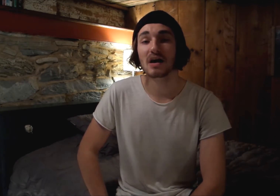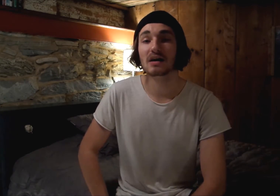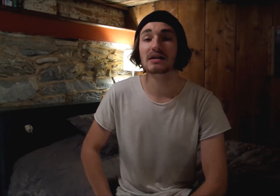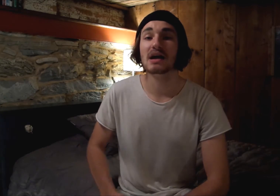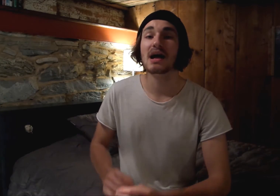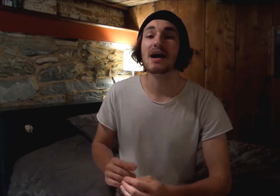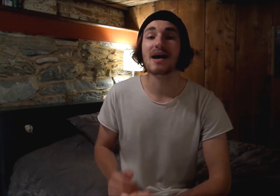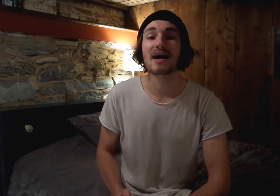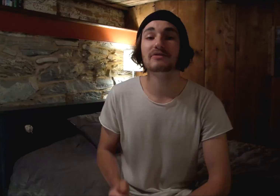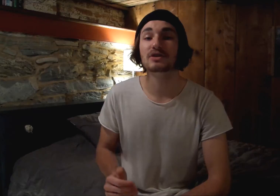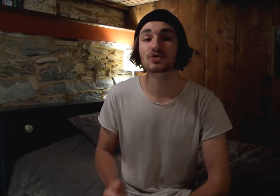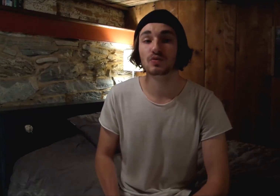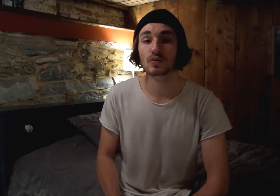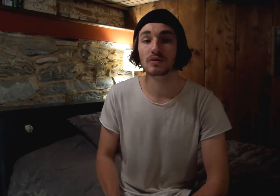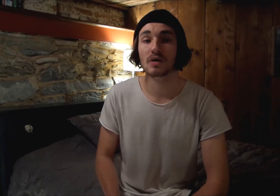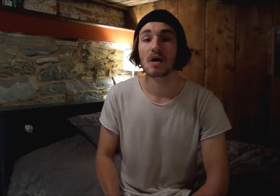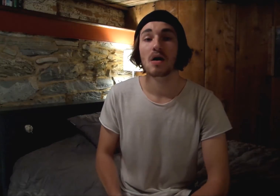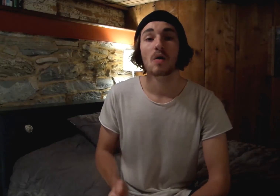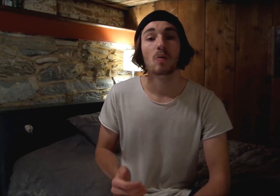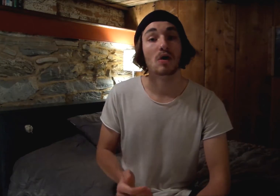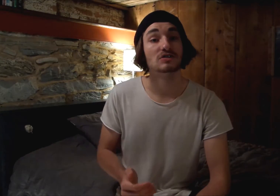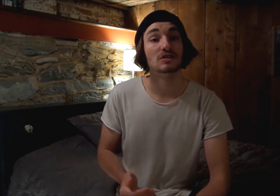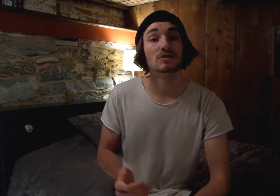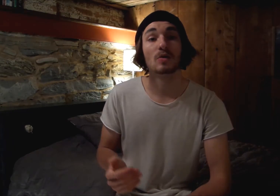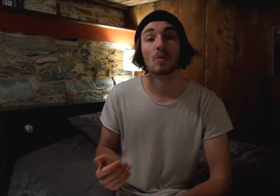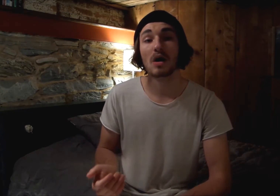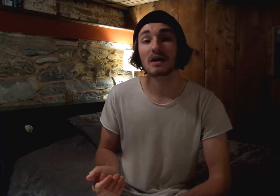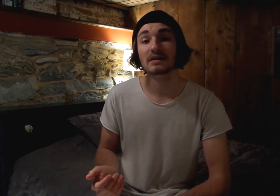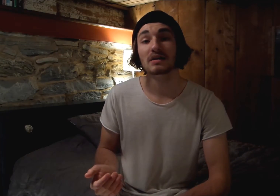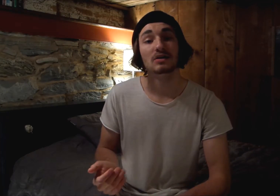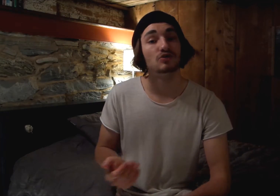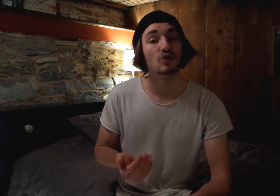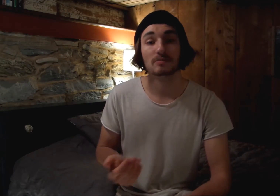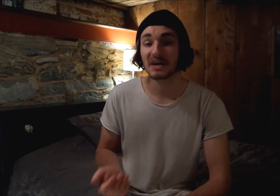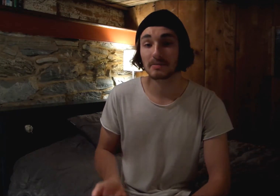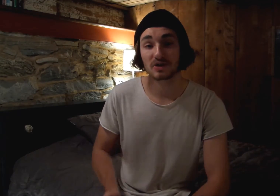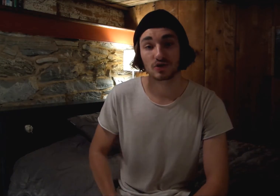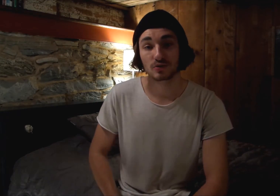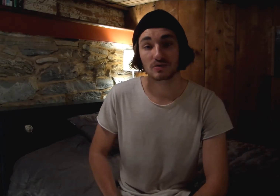divine, a heavy truth. Water or wine, don't make me choose."